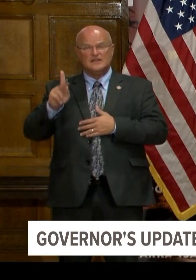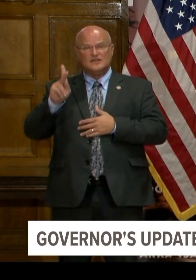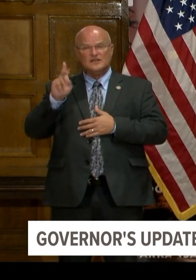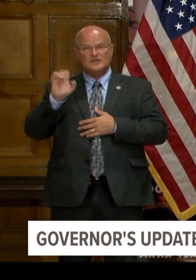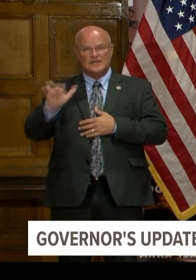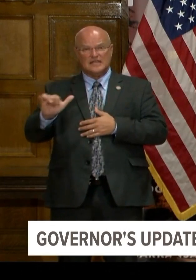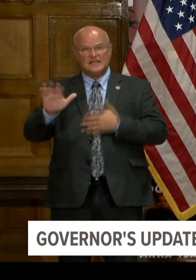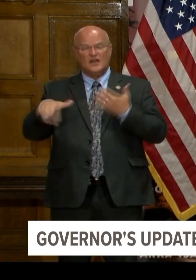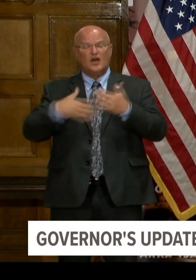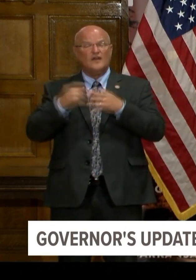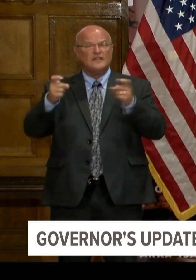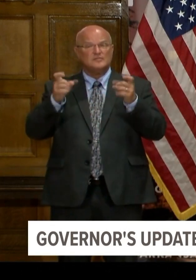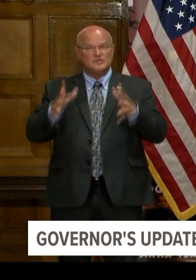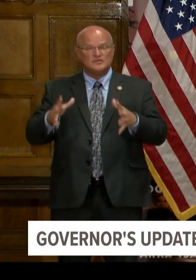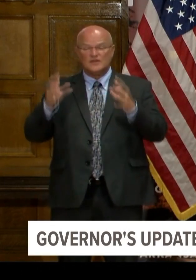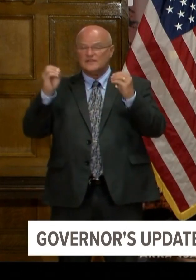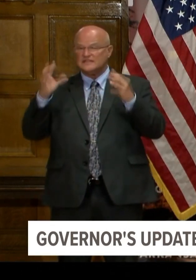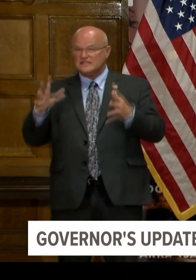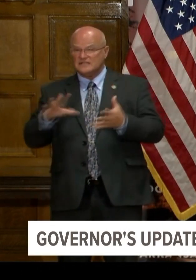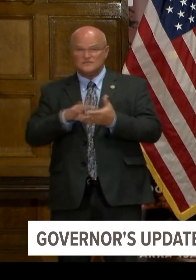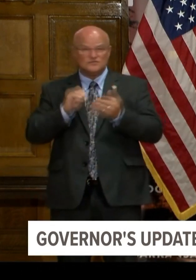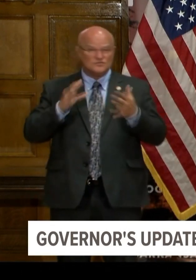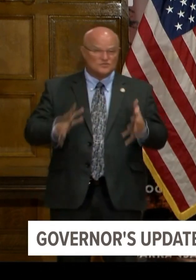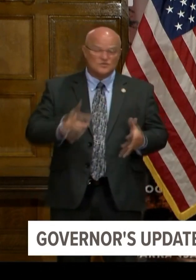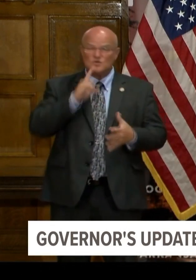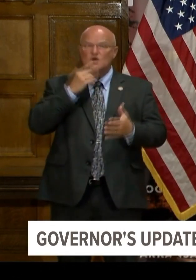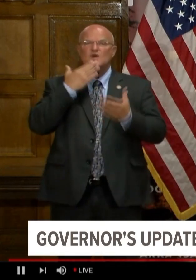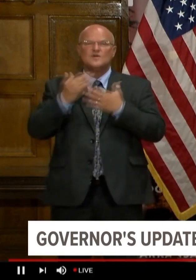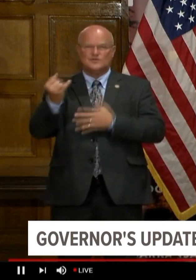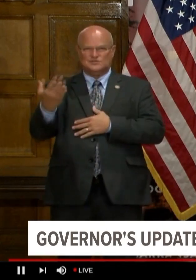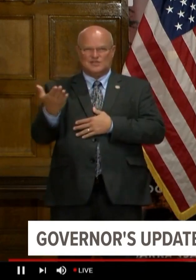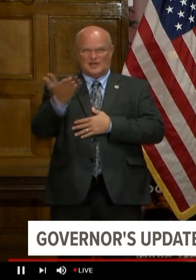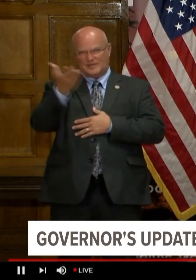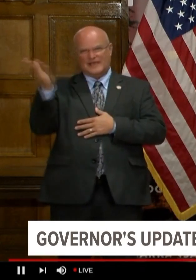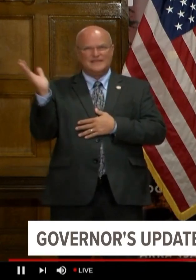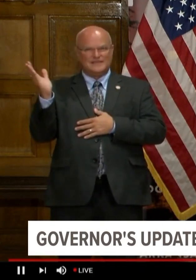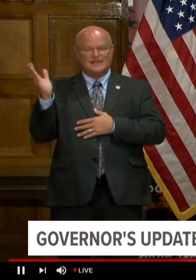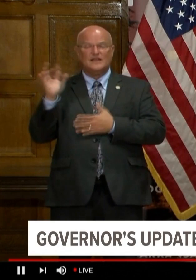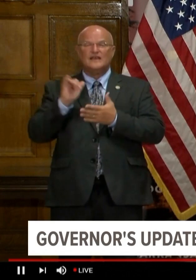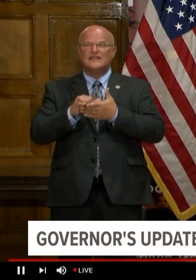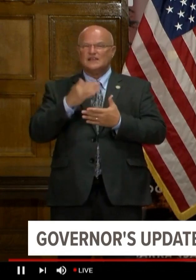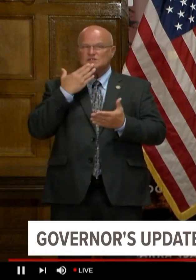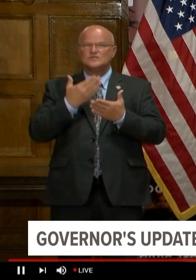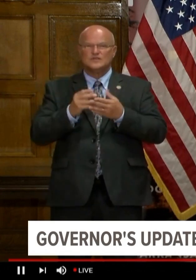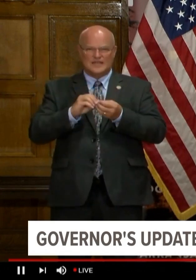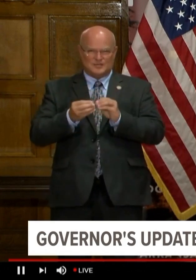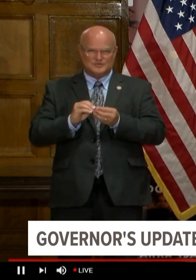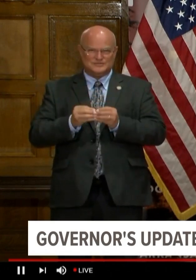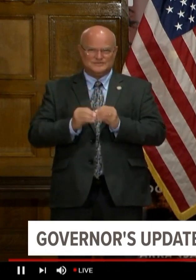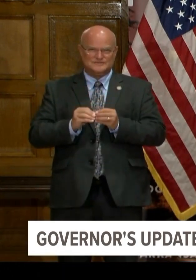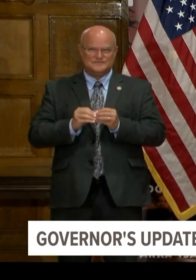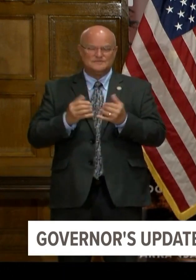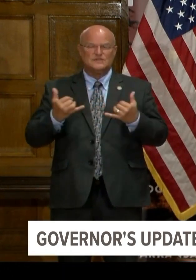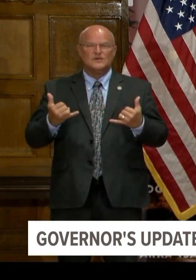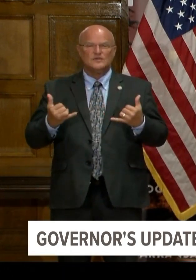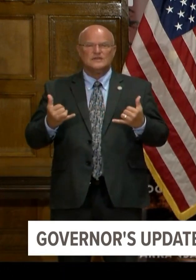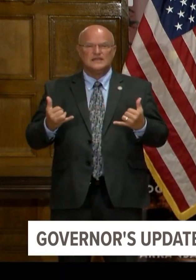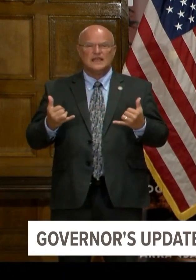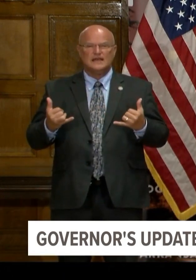all the administrators, teachers, the students, they're really doing a good job out there, and those are encouraging numbers. With